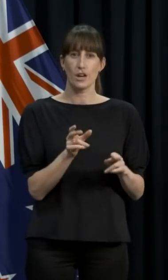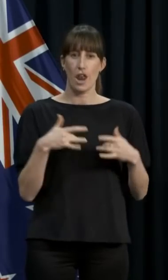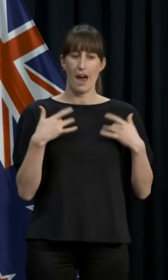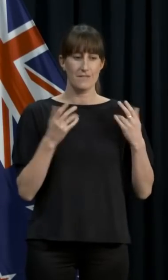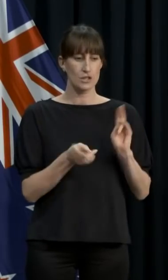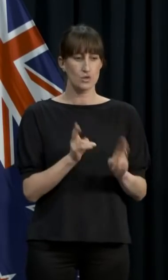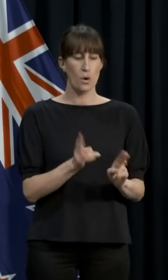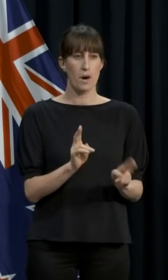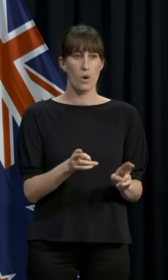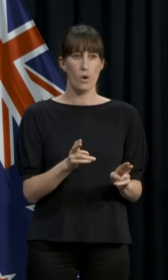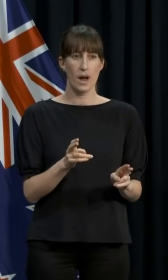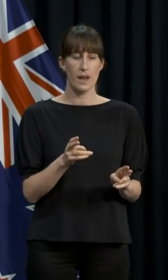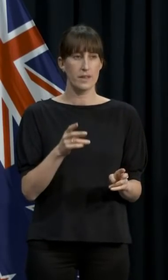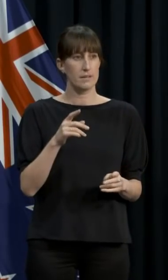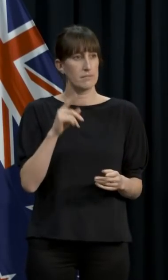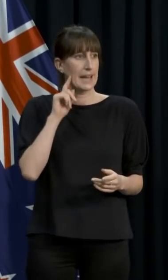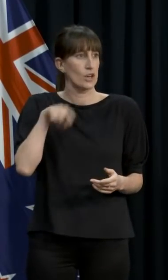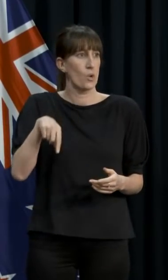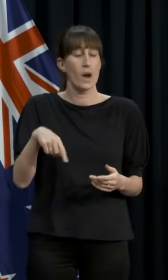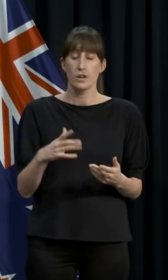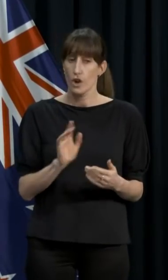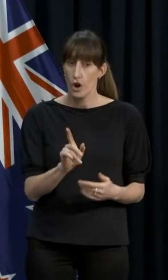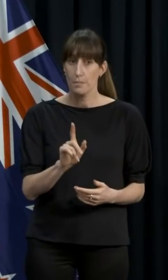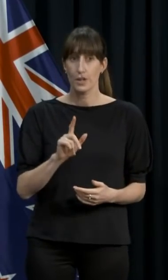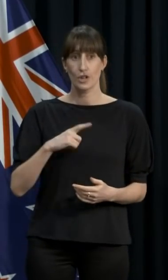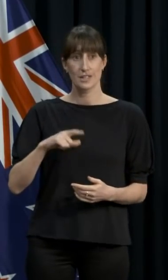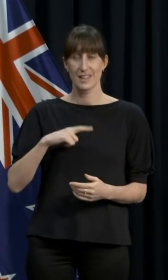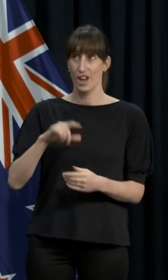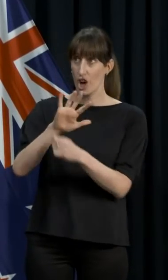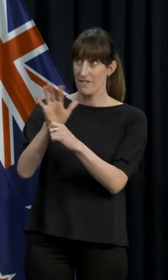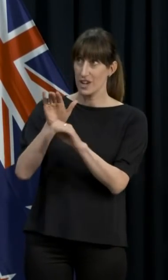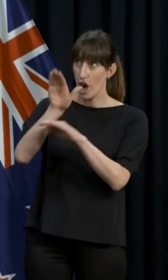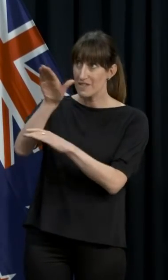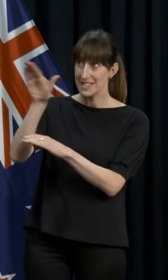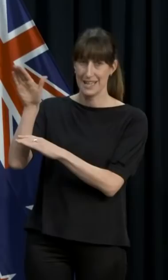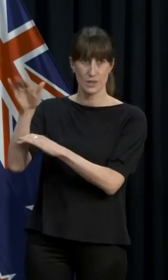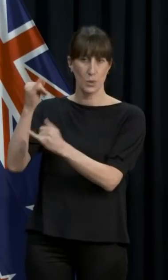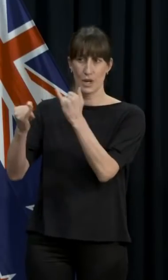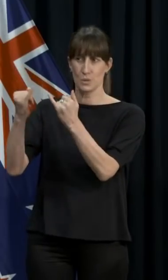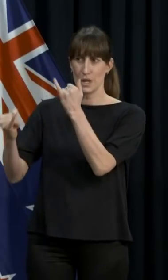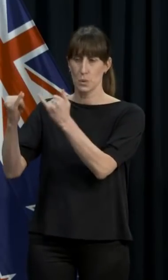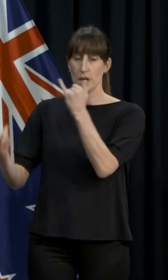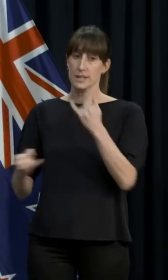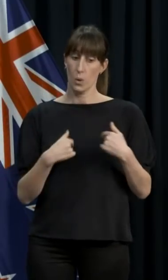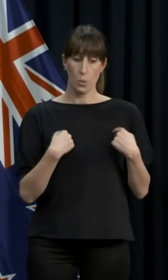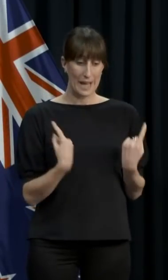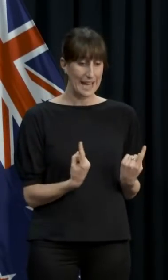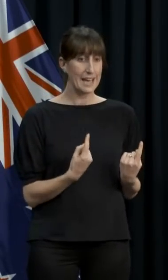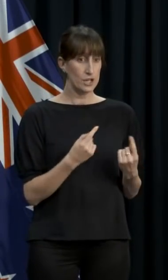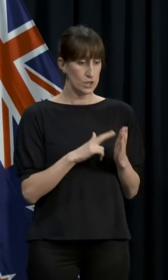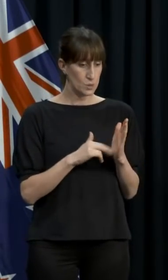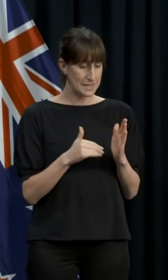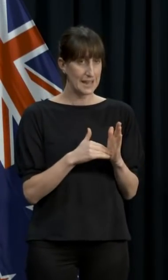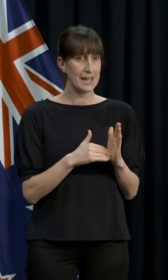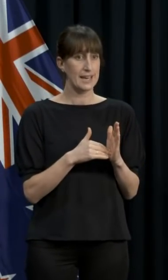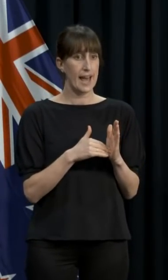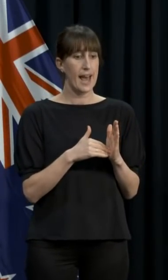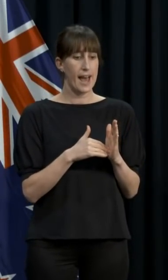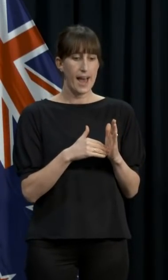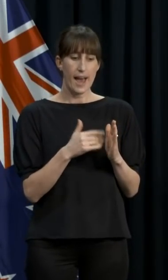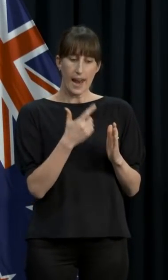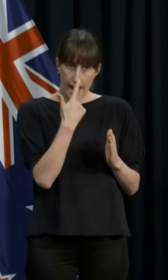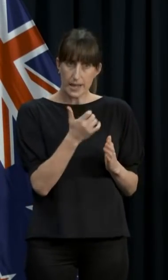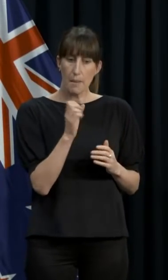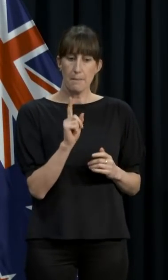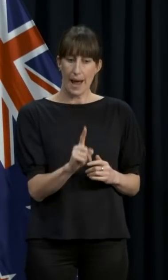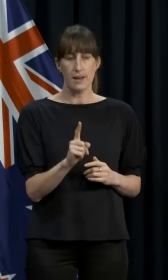remains rampant around the rest of the world and continues to grow in numbers around the rest of the world. We still have to be vigilant here in New Zealand, and I think